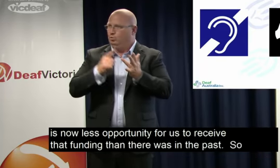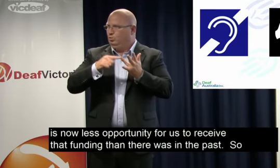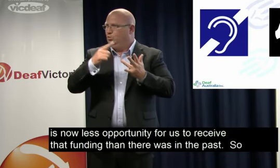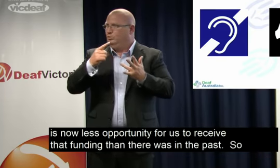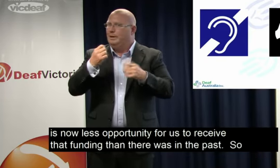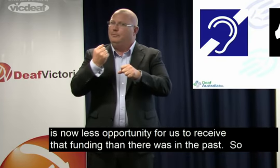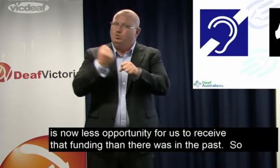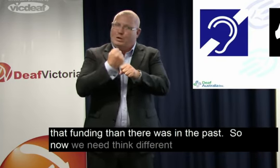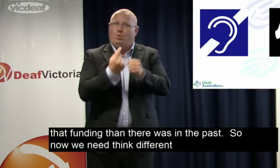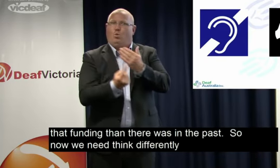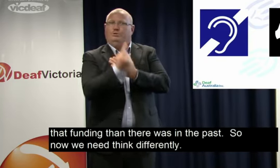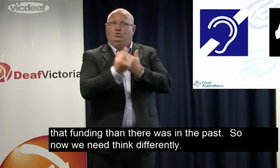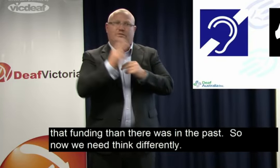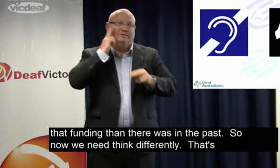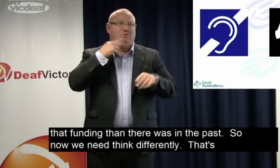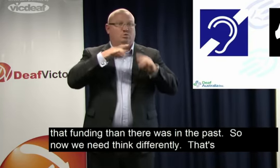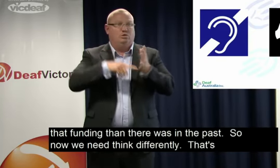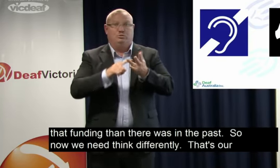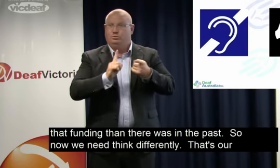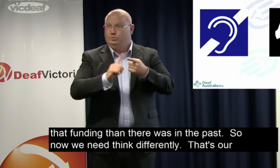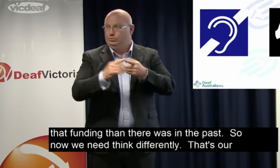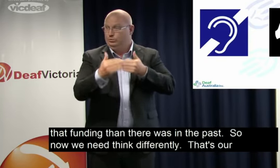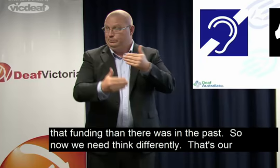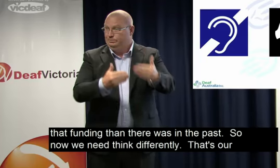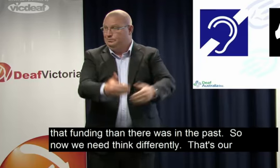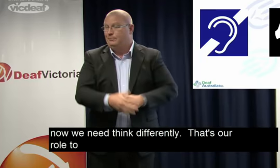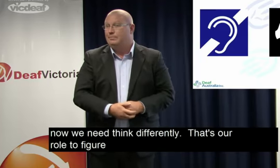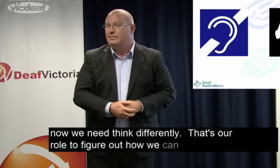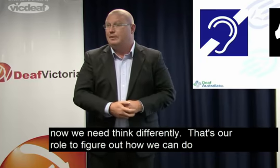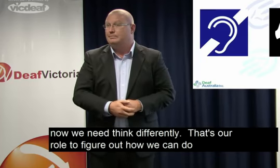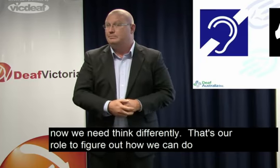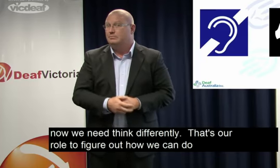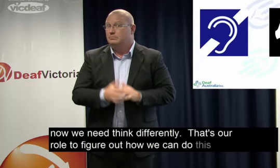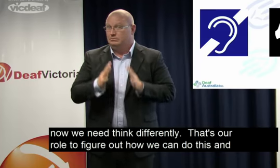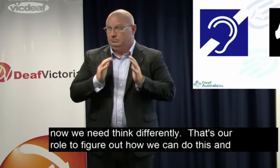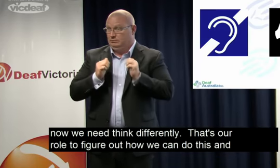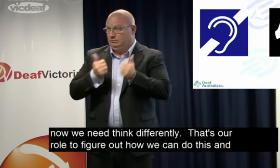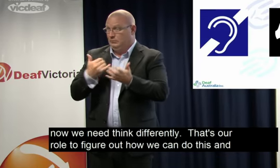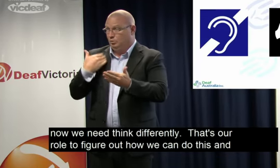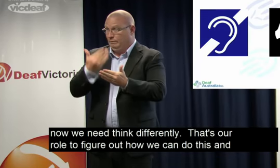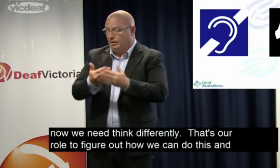about how we can actually do this and create opportunities for Deaf Australia to move forwards into the future.